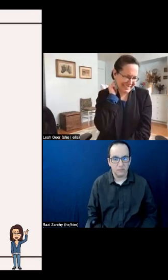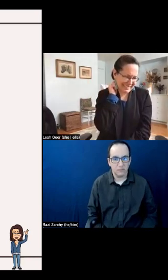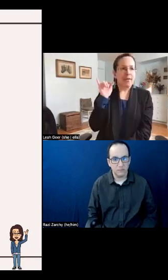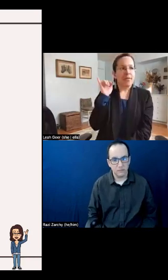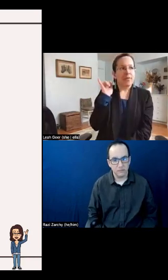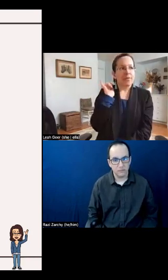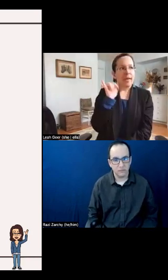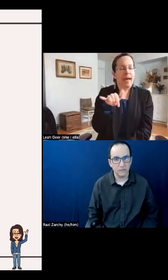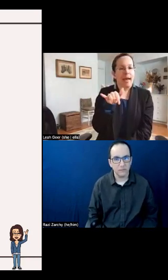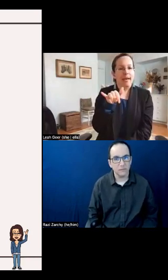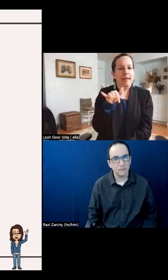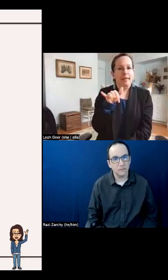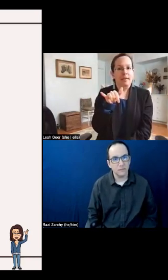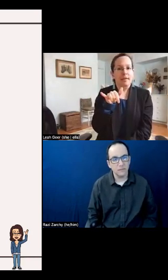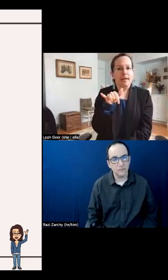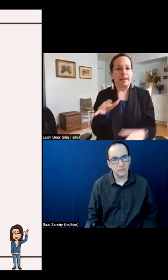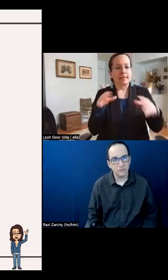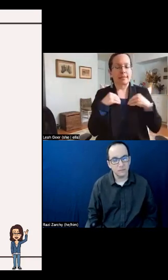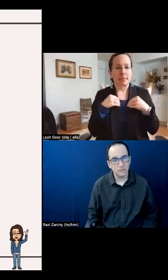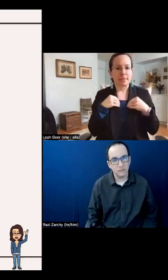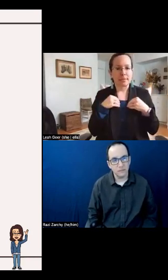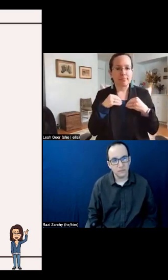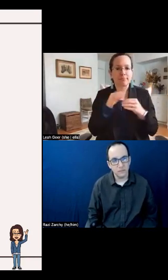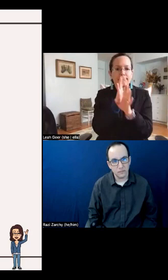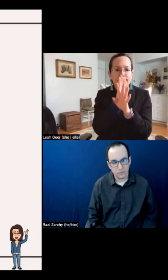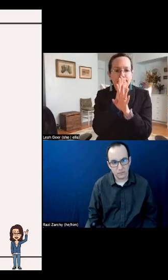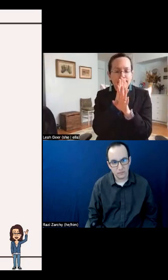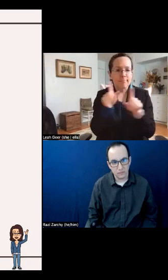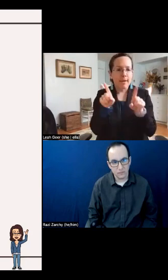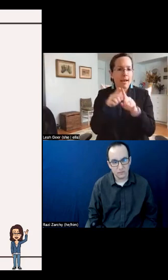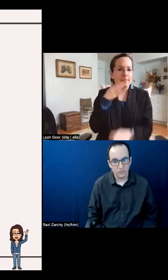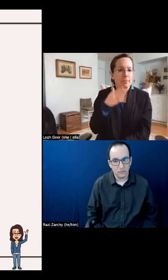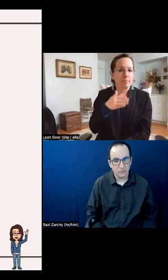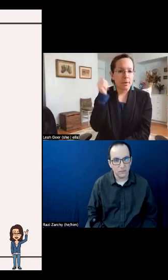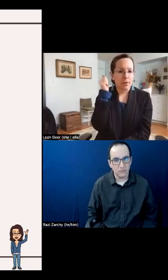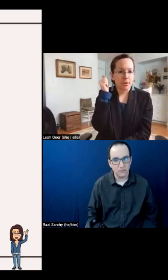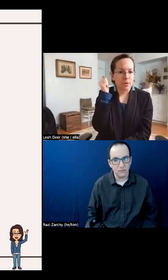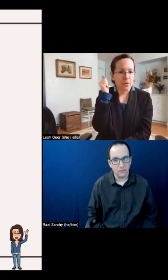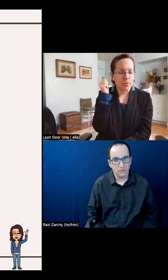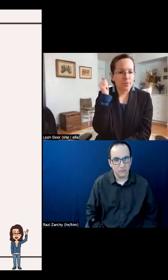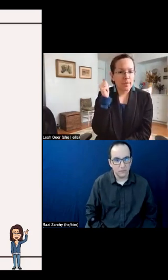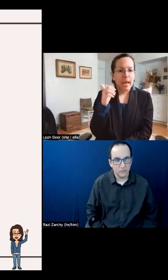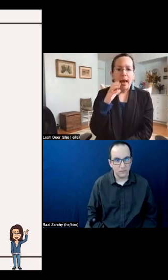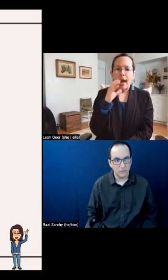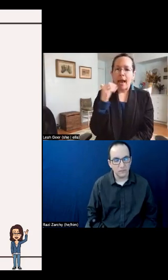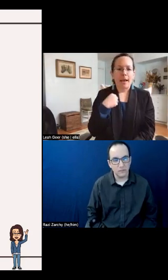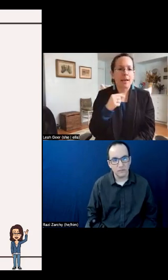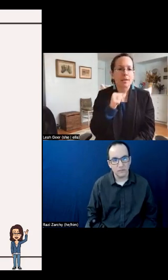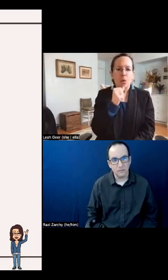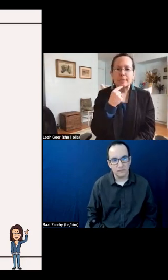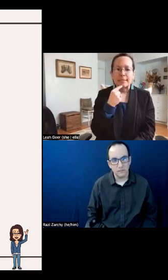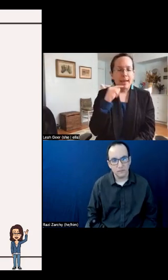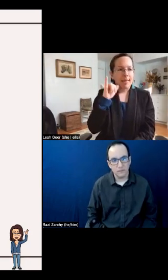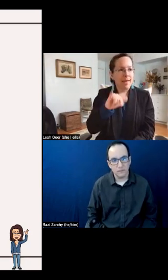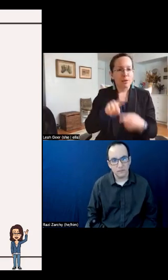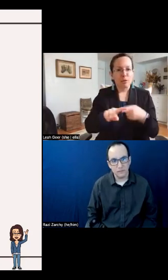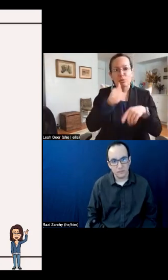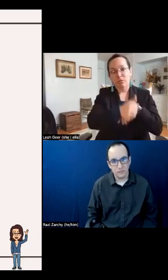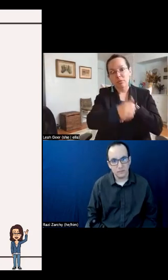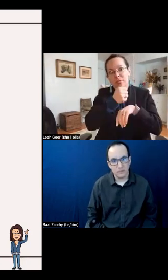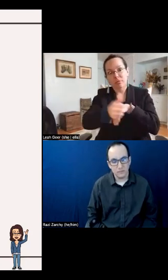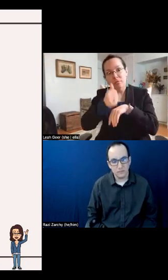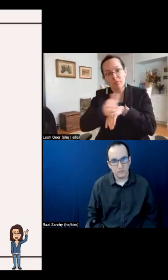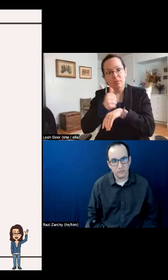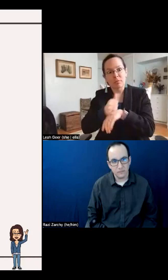yet there's still something in the back of their minds, sort of in the unconscious, that the spoken